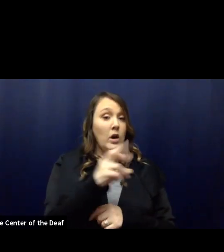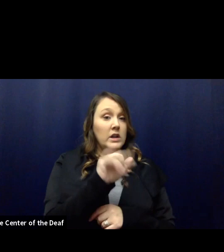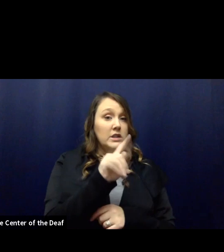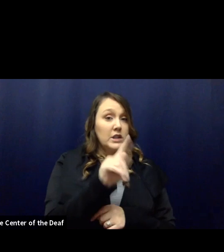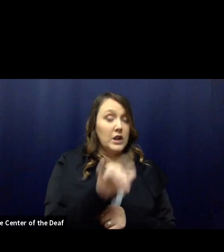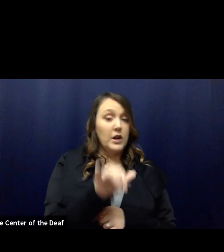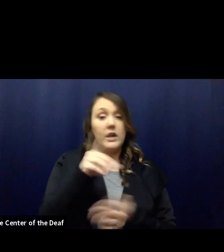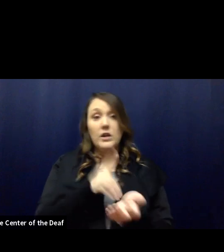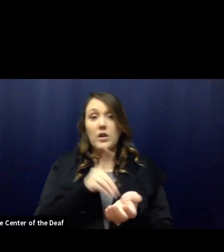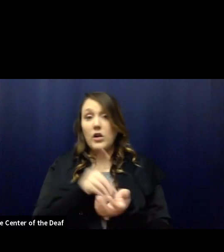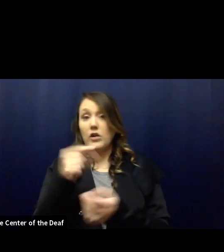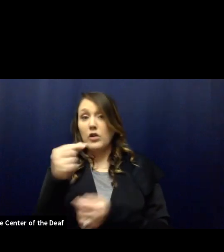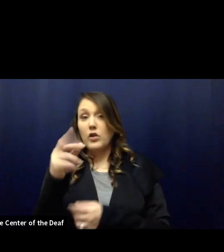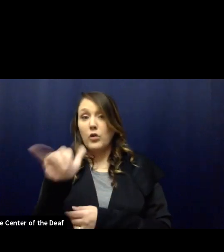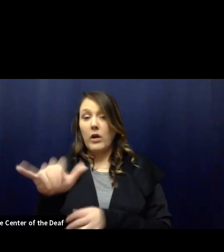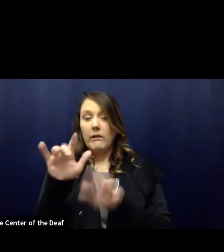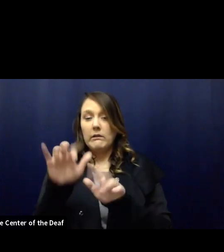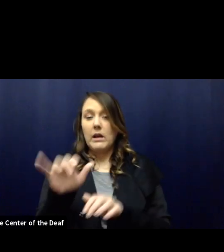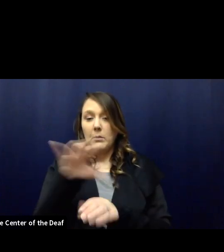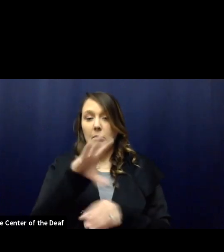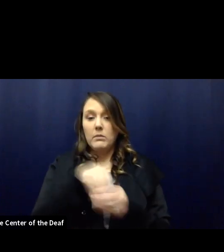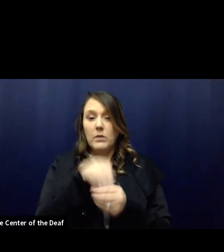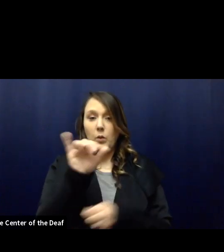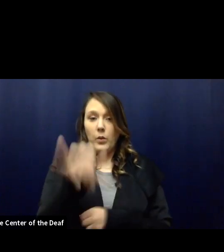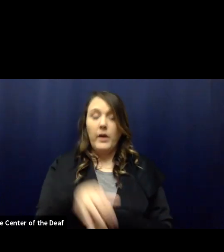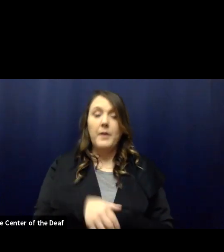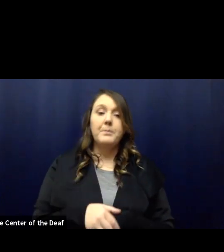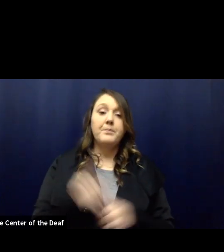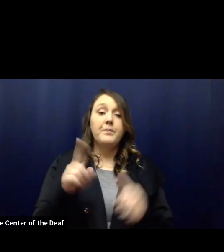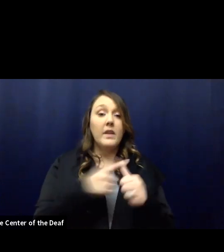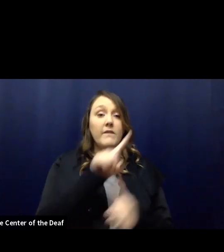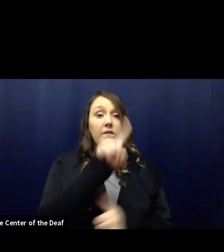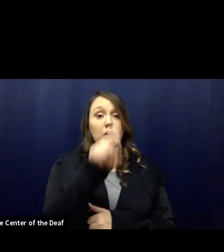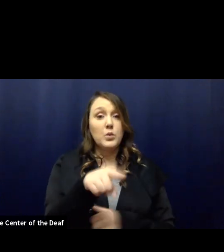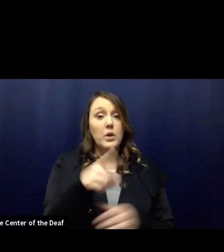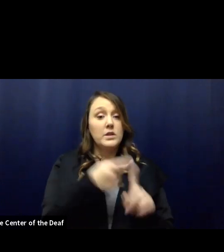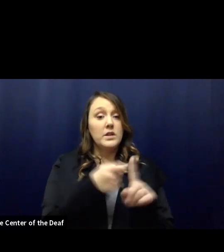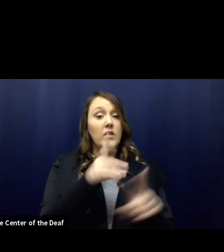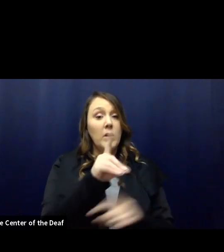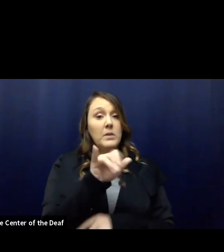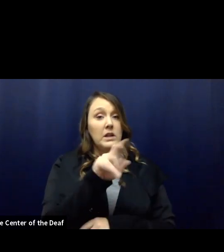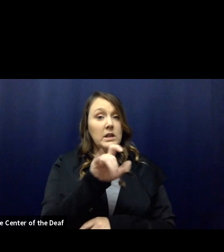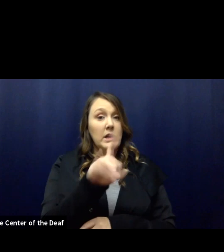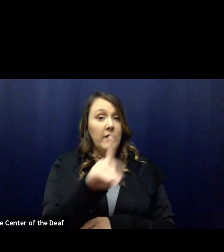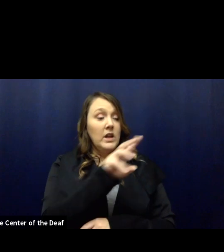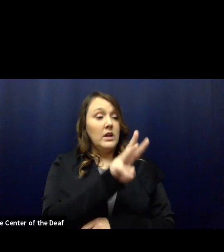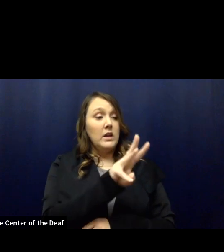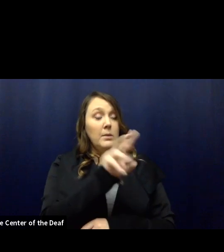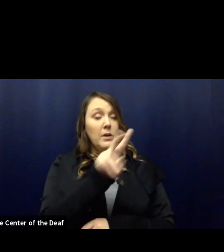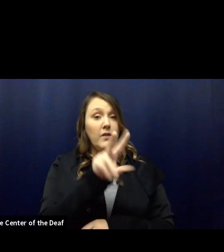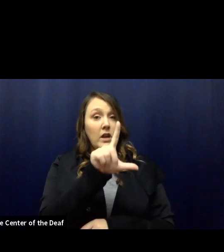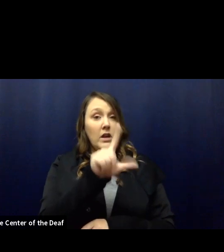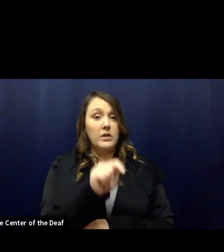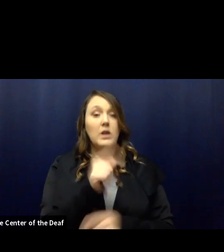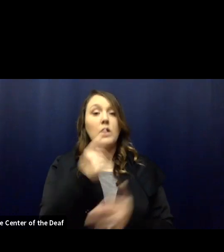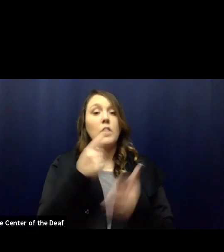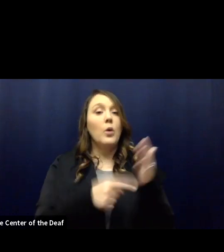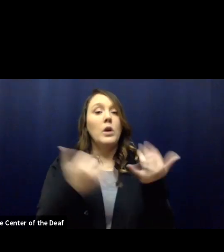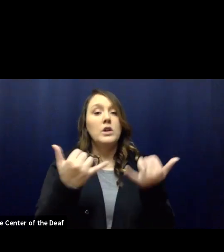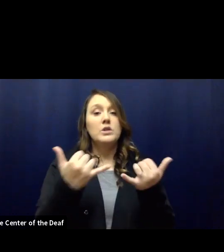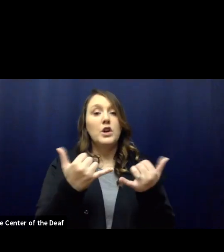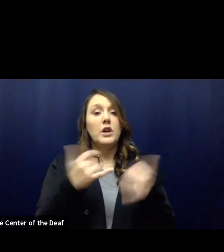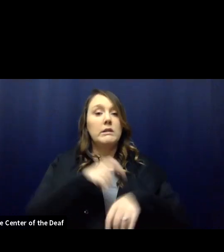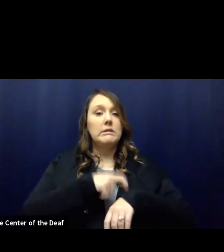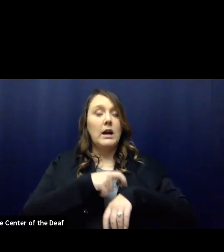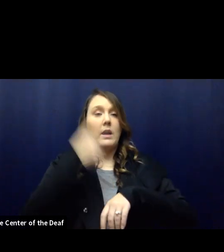type that in there to help me delineate there. The first question is from David with WVLT. He asks, what is the current turnaround time